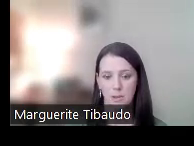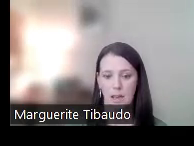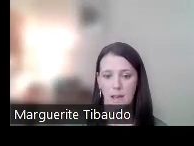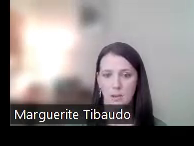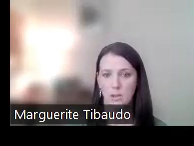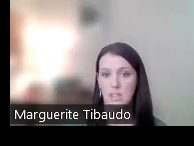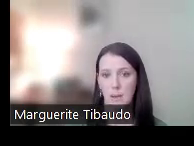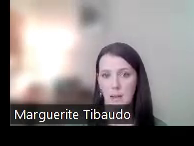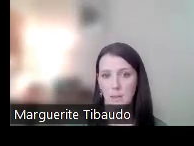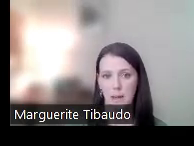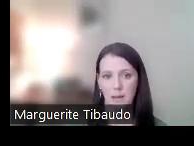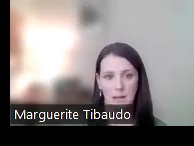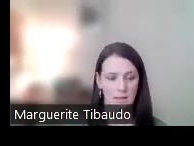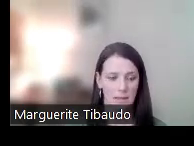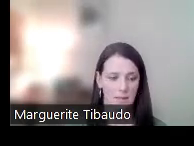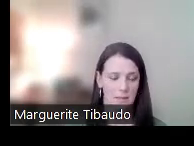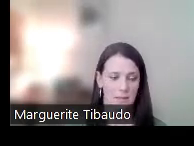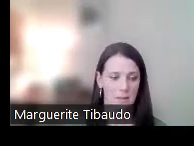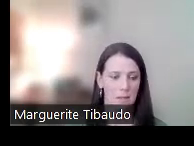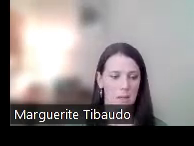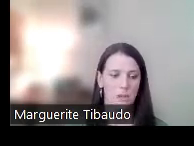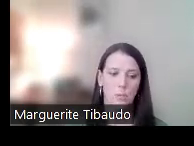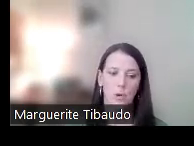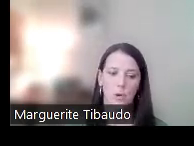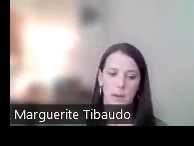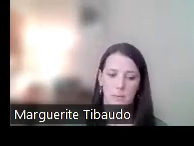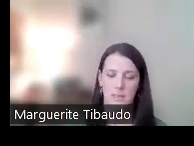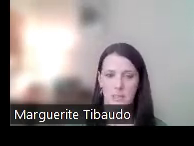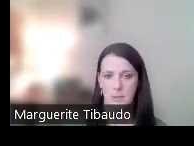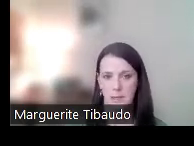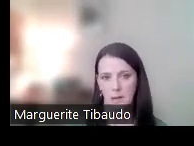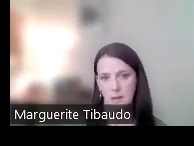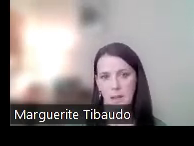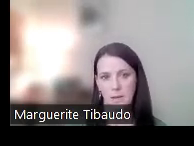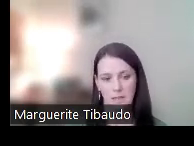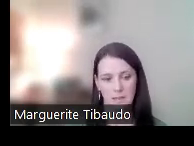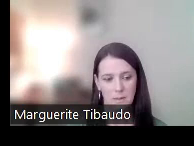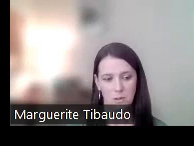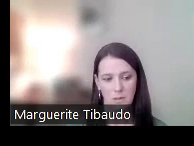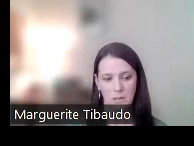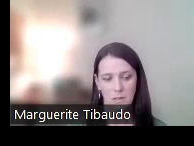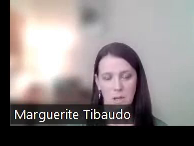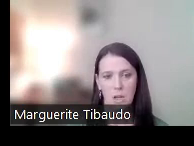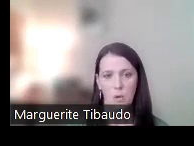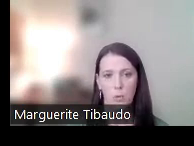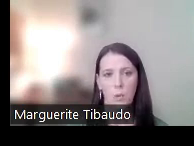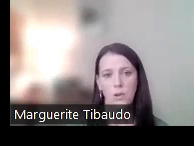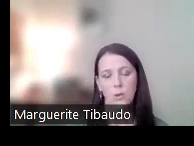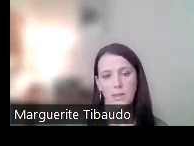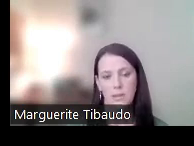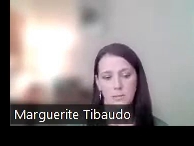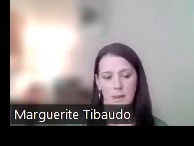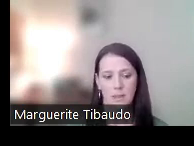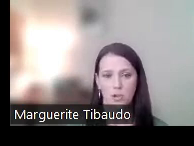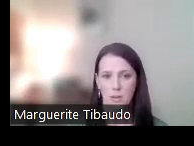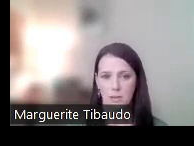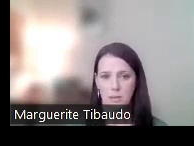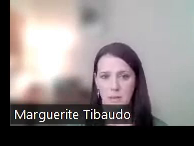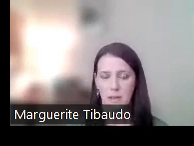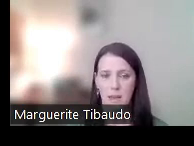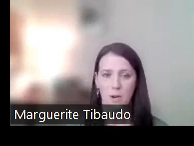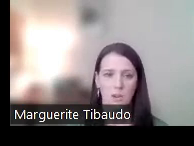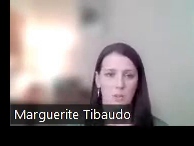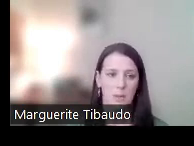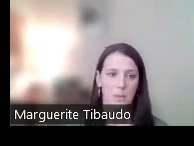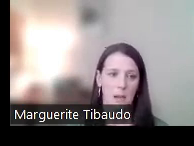modified? Do they have increased body-to-body contact? Do motor impairments explain any of these difficulties? We want to identify the